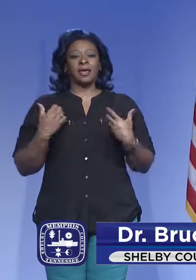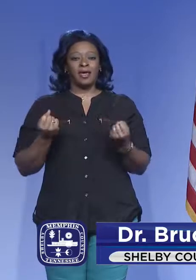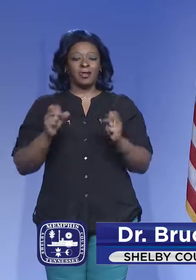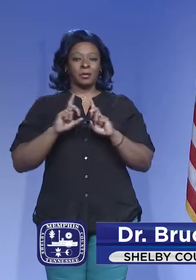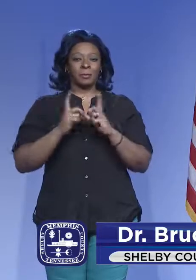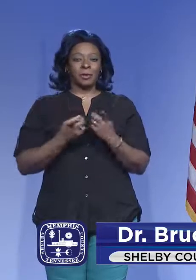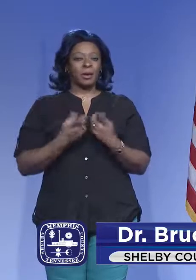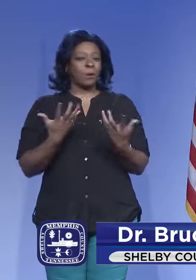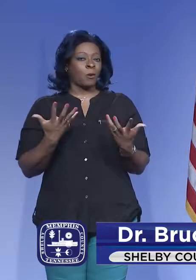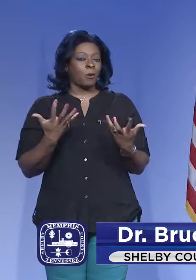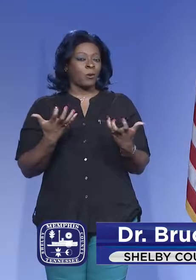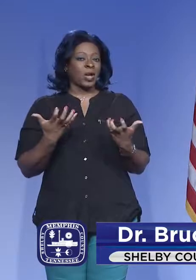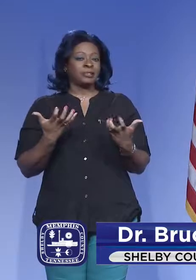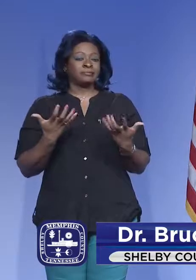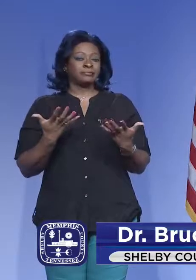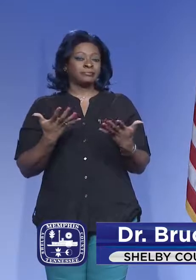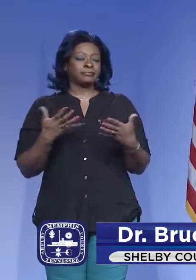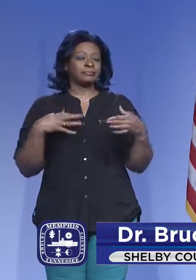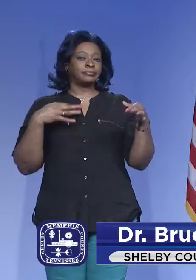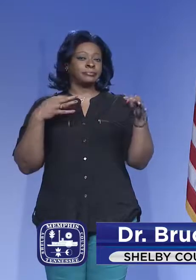like to just spend a few moments